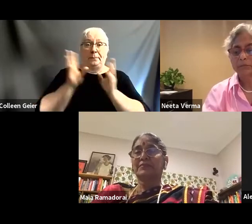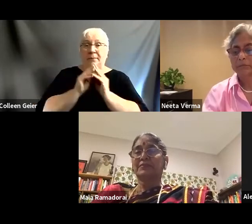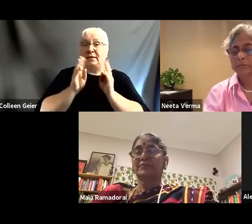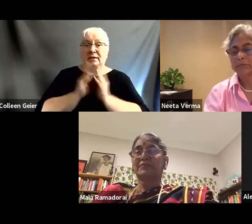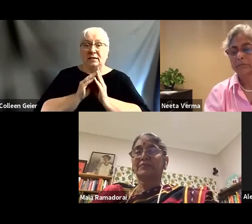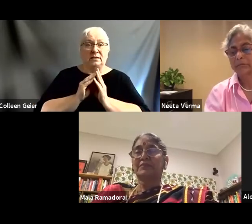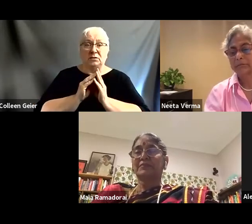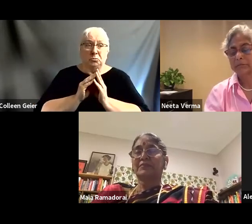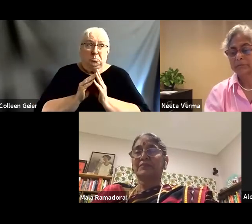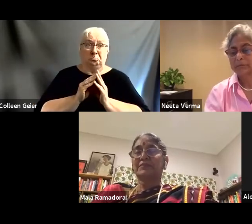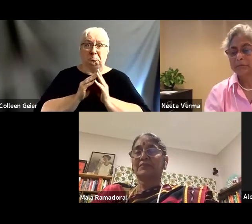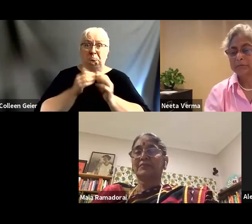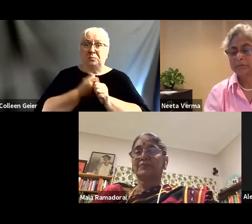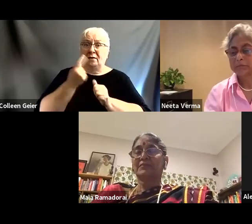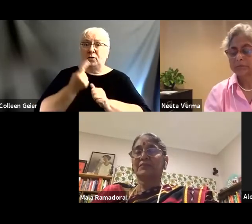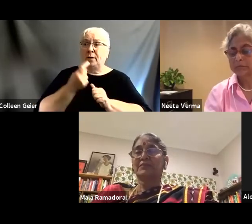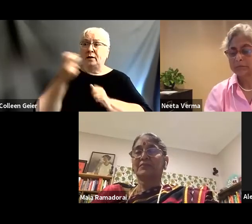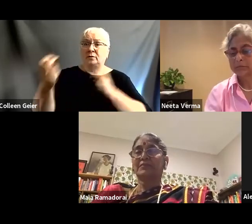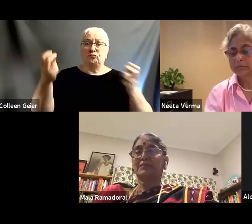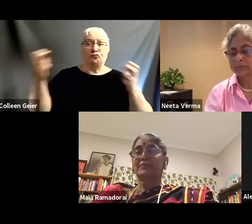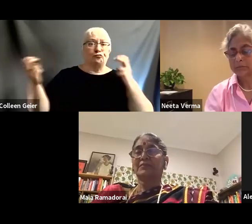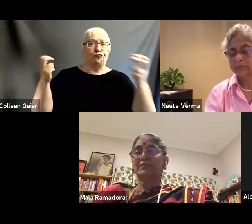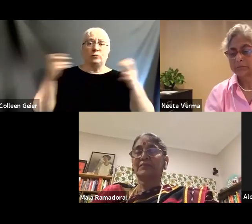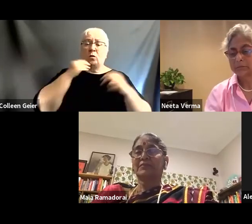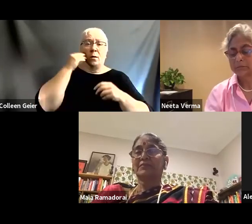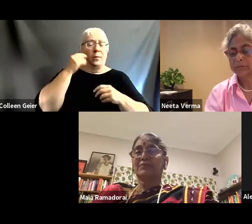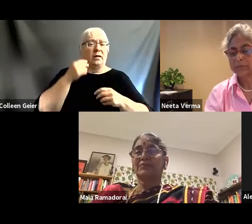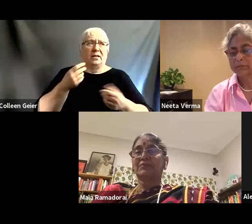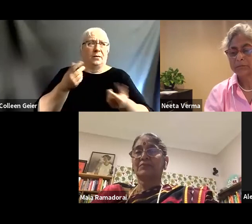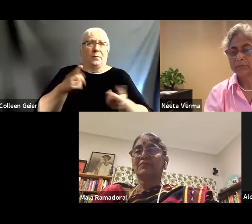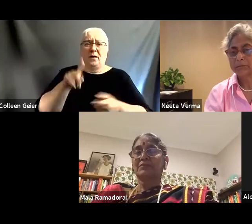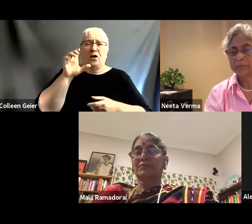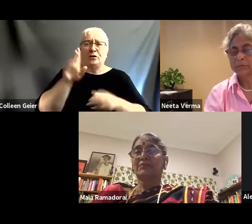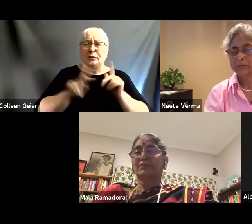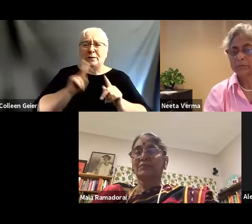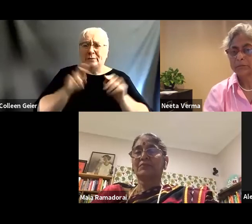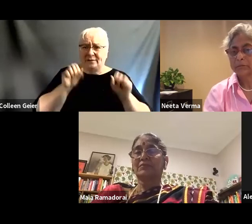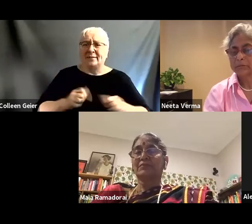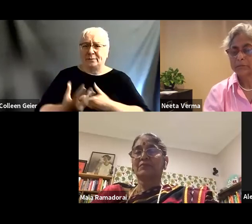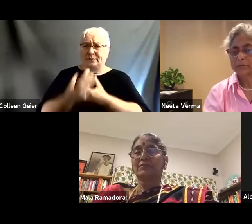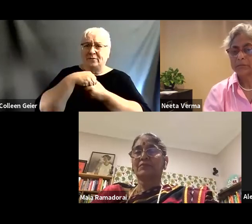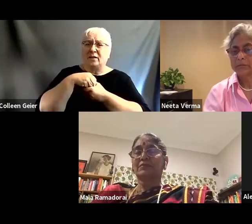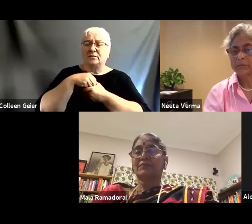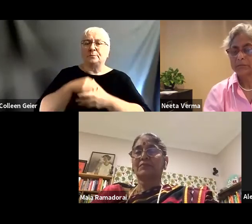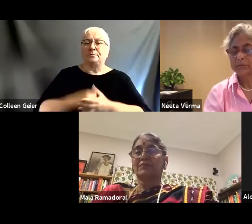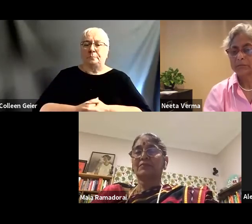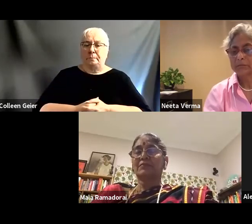meetings, sometimes with dozens and dozens and hundreds of people, and as you alluded to earlier,